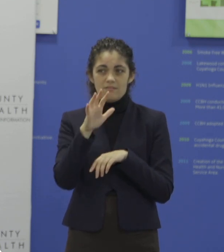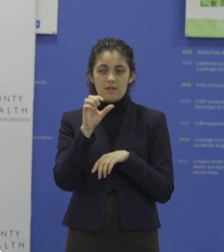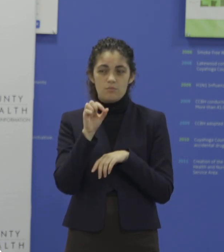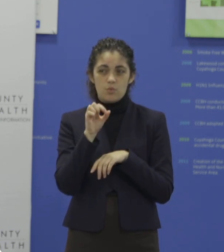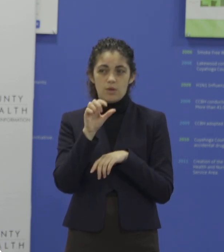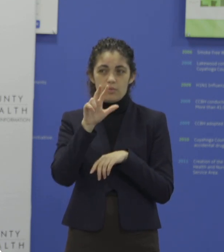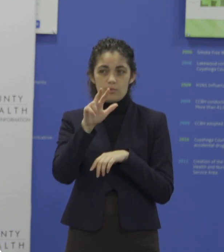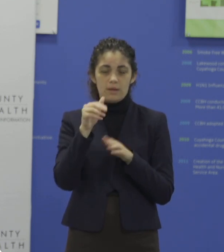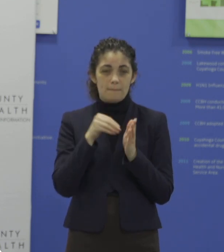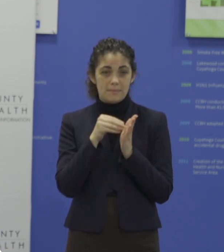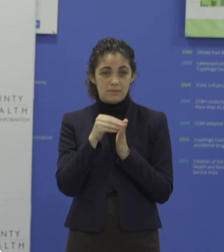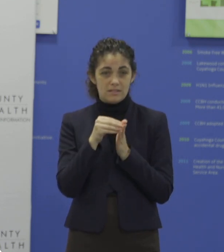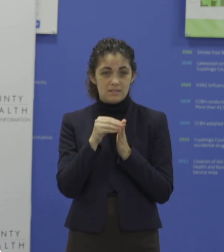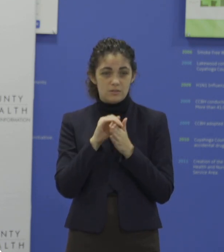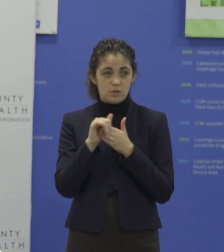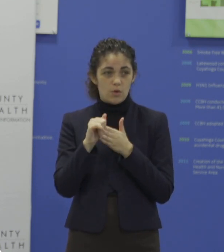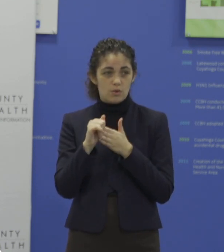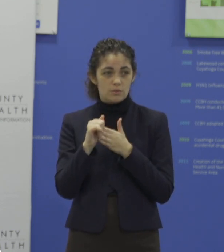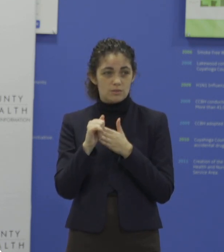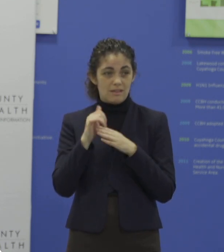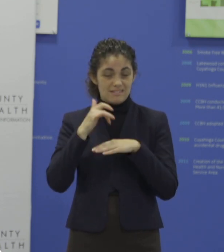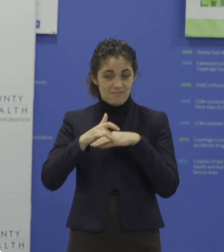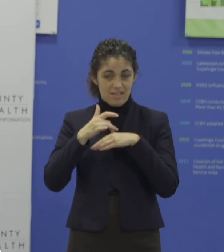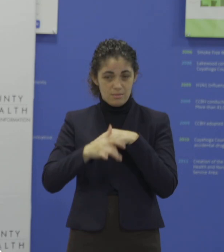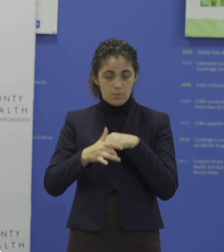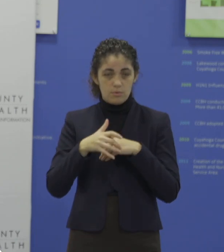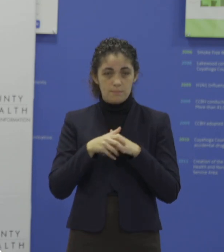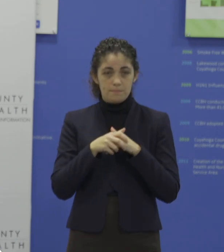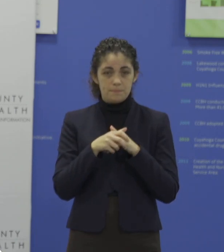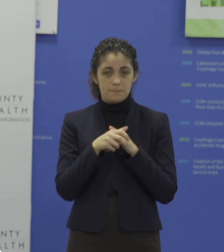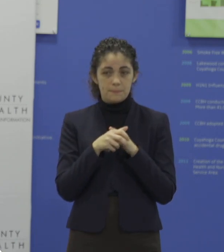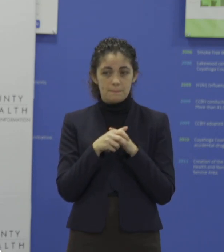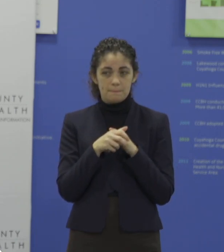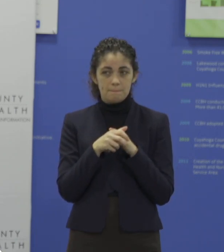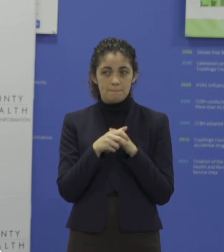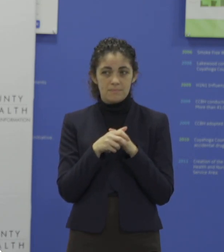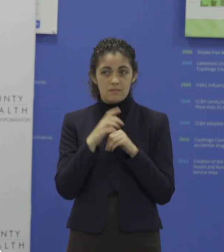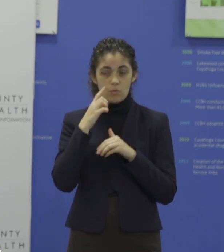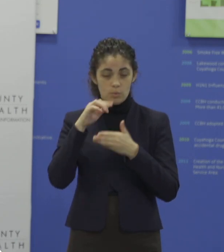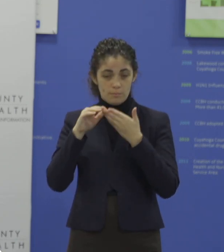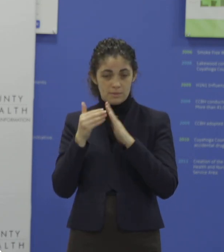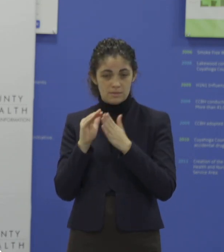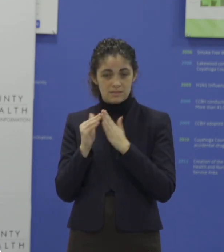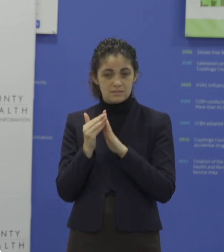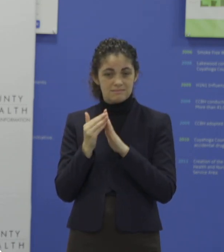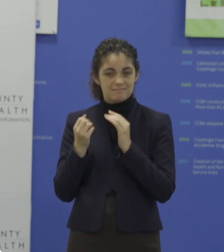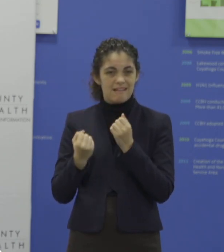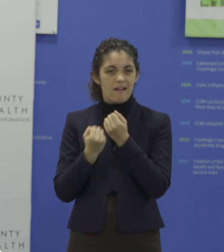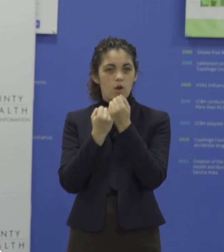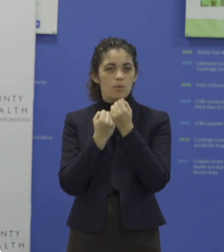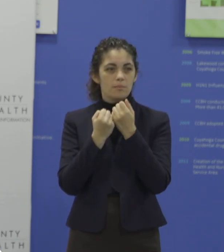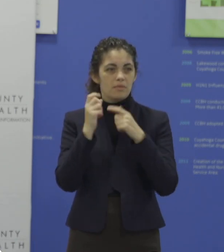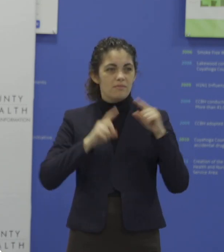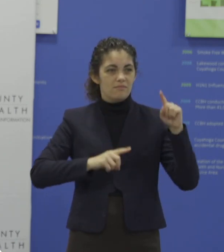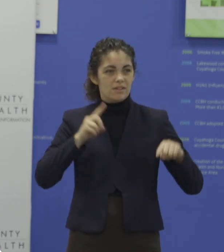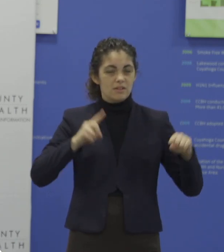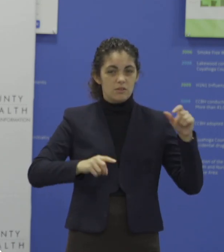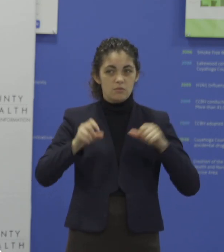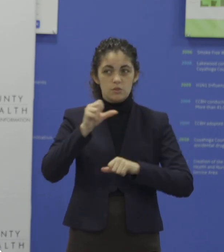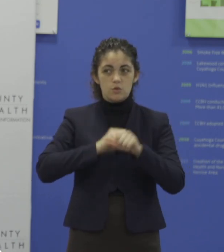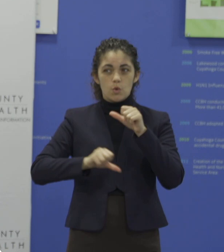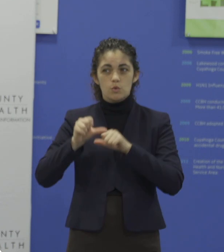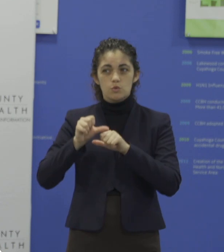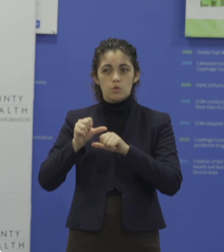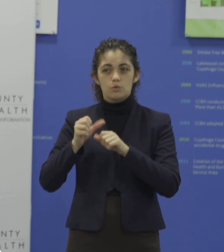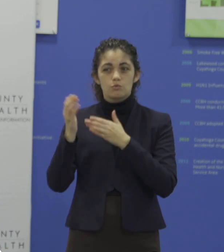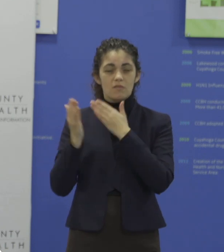$5.3 million has already been made available to the community to assist with a range of social services that